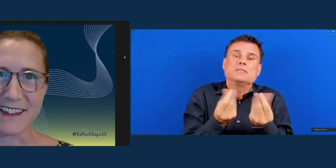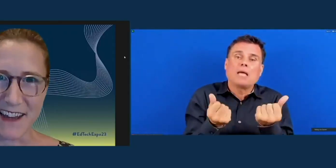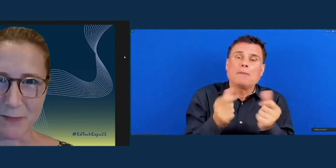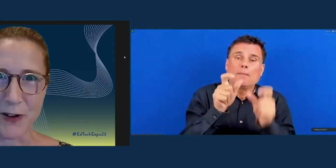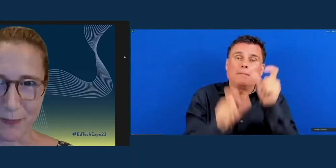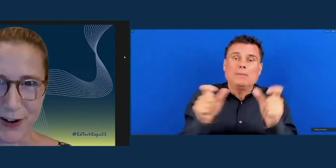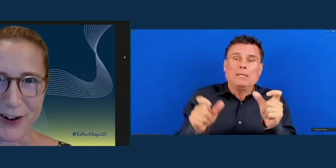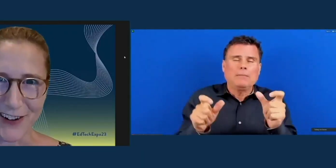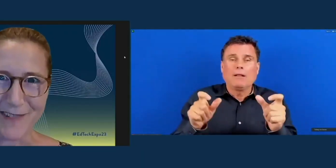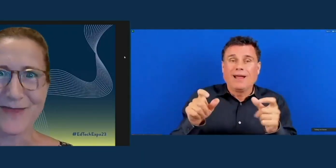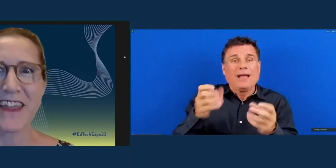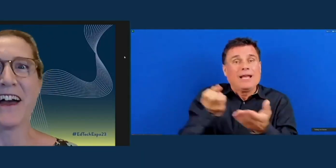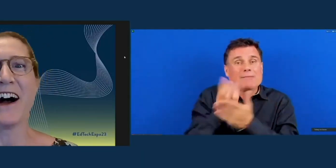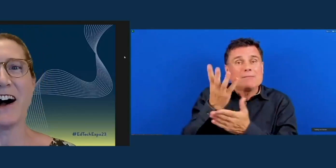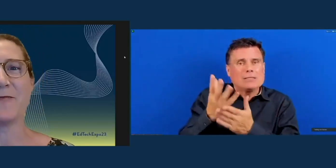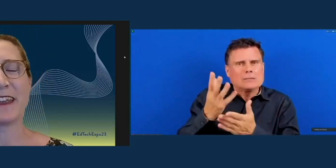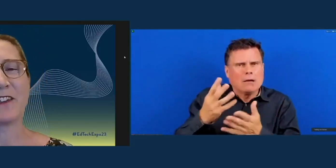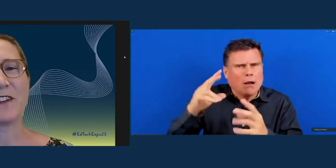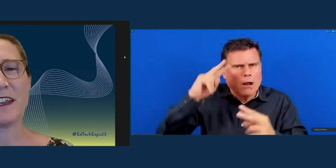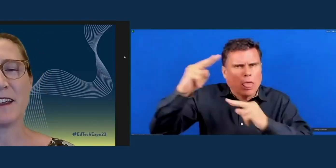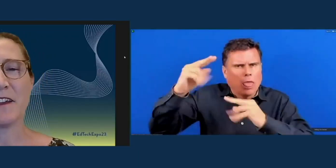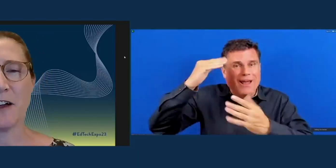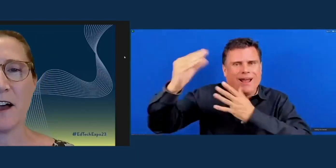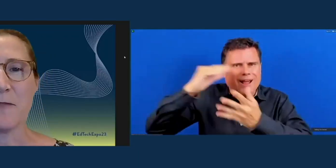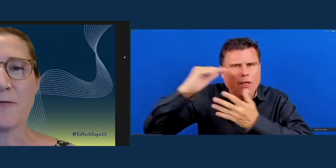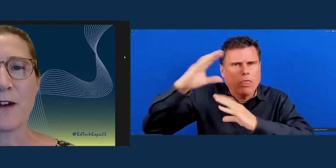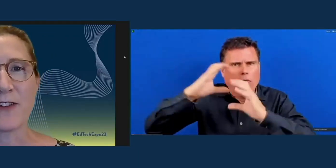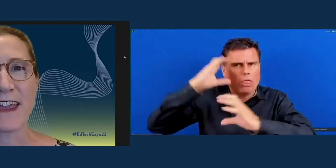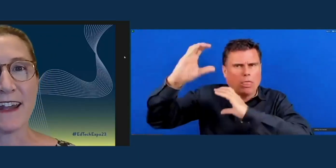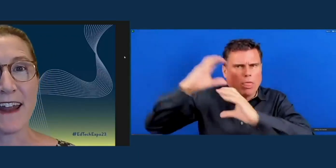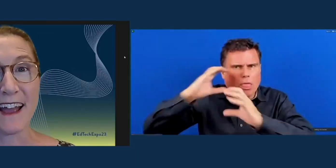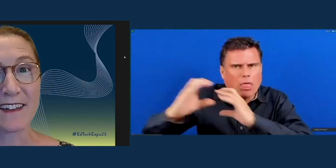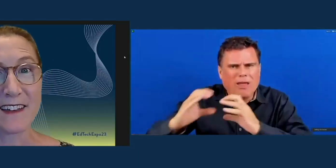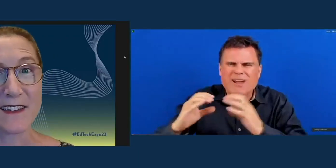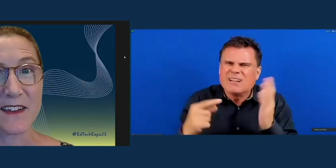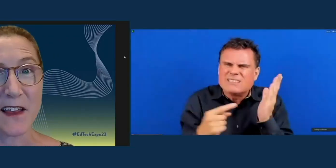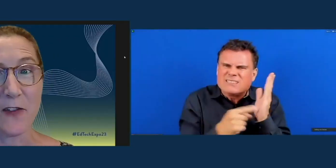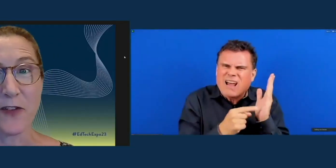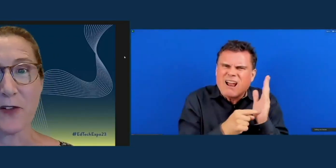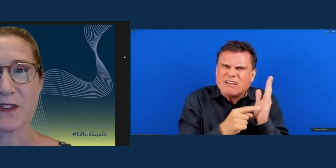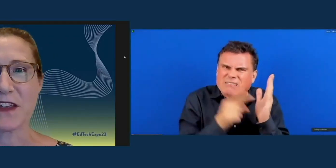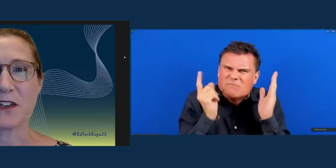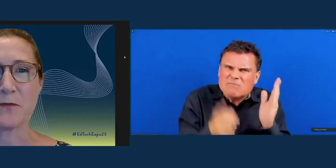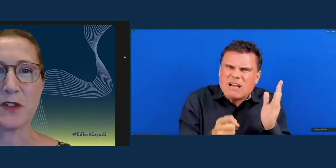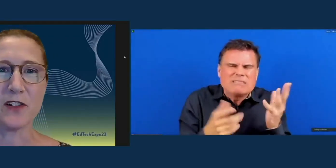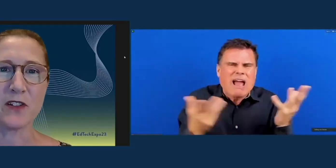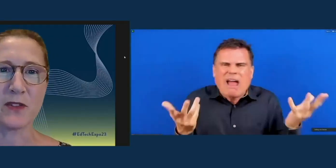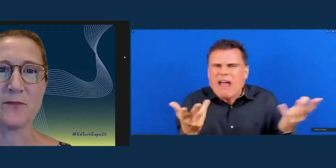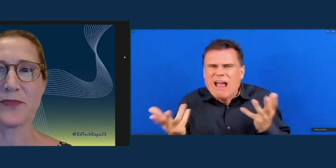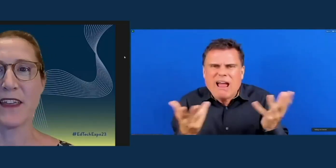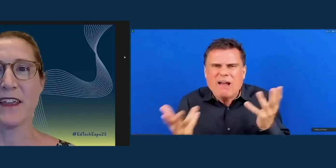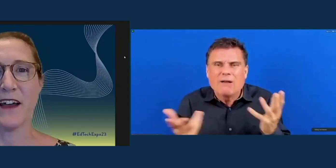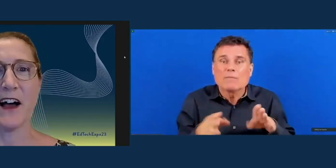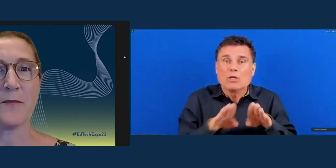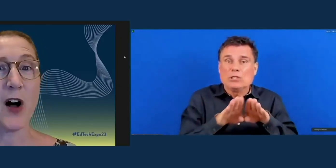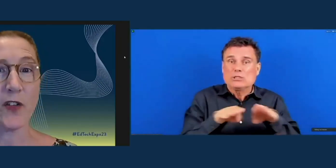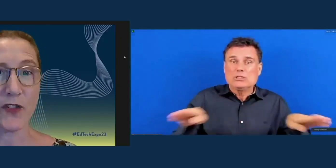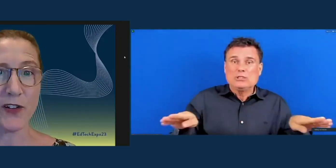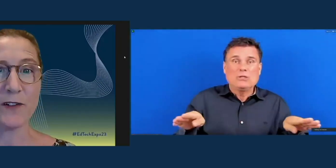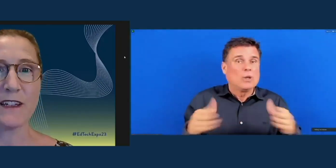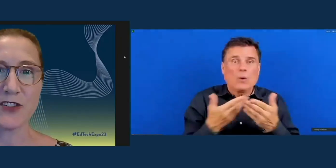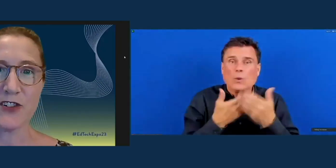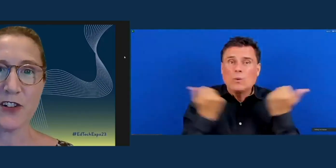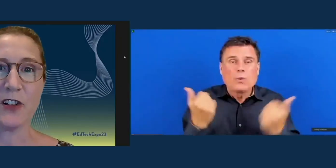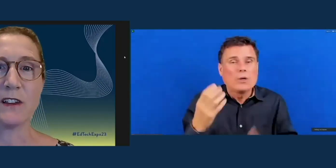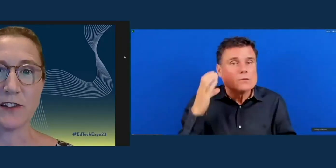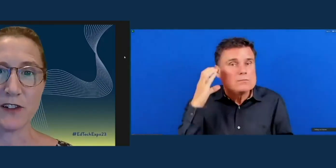being an EdTech program, including whether they had access to cell phones and computers.